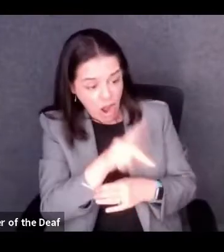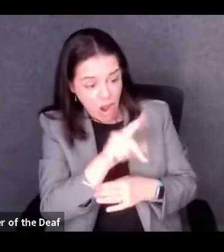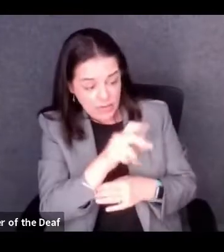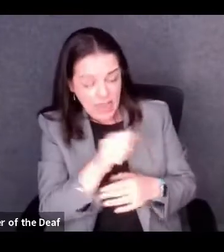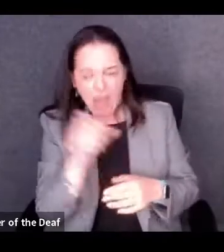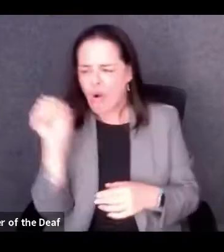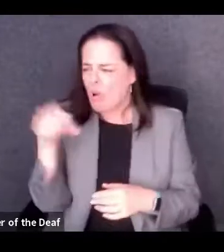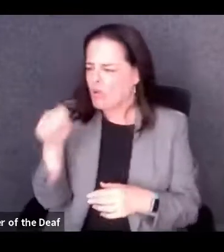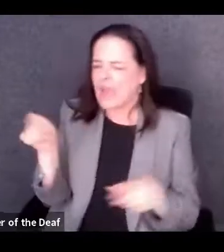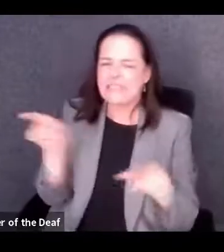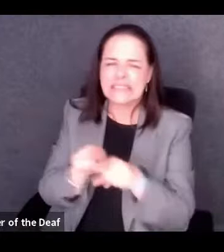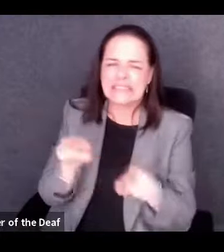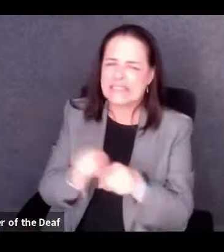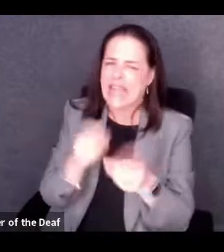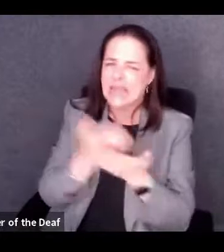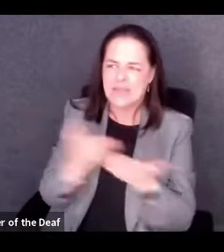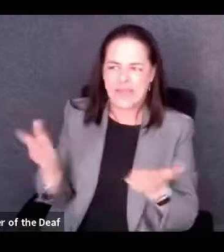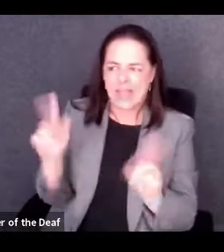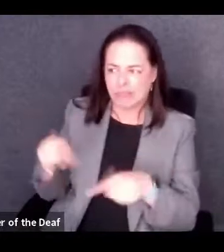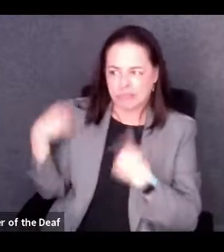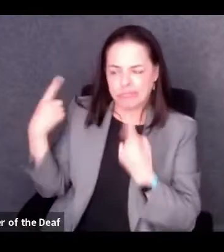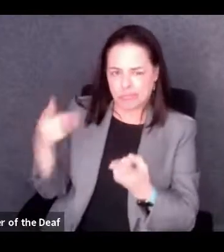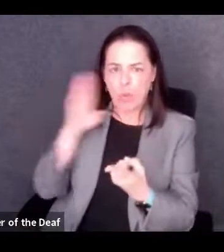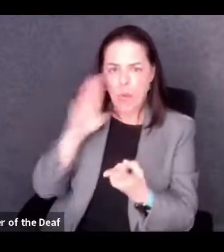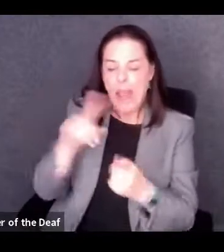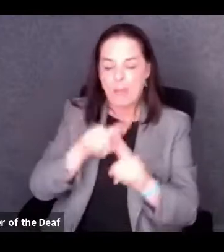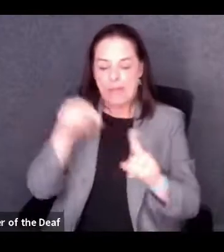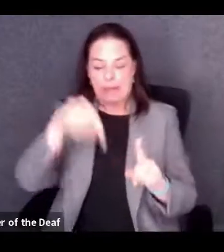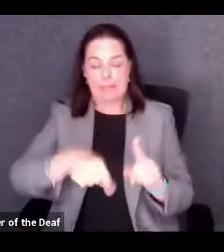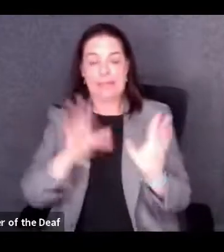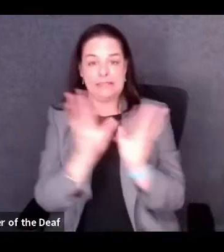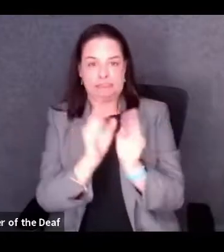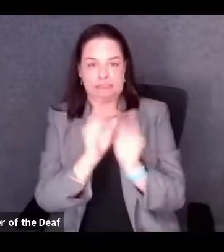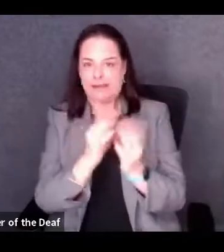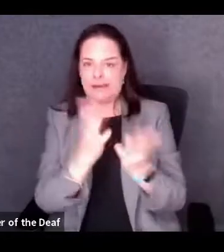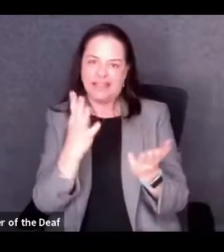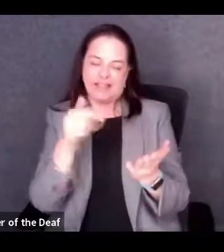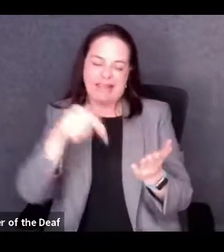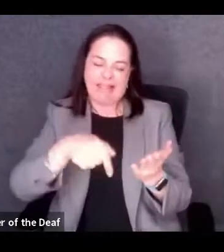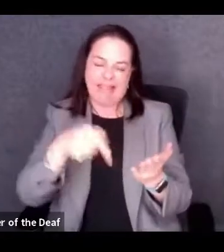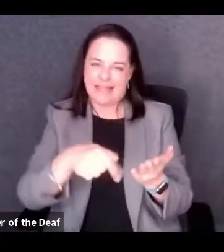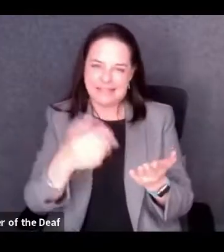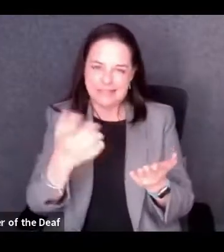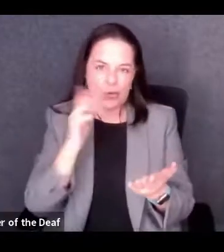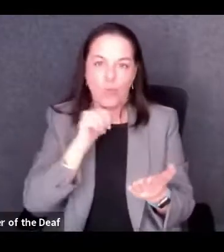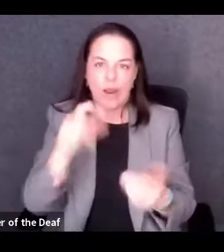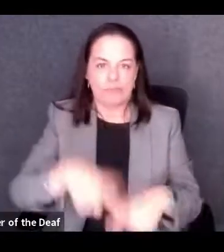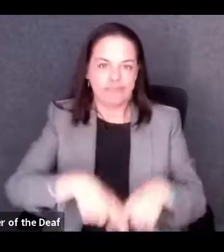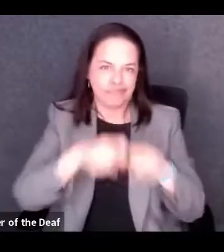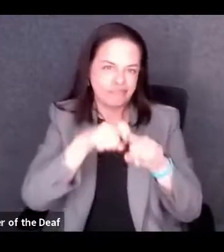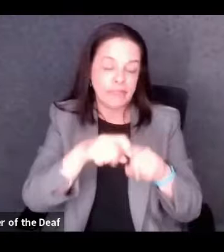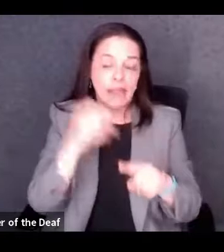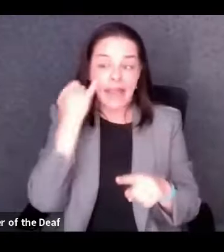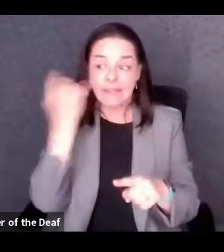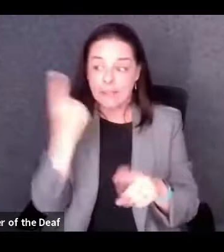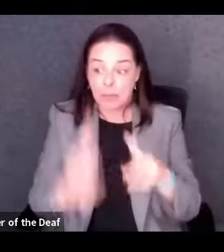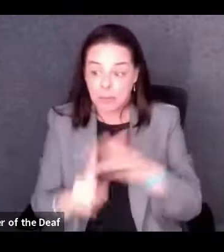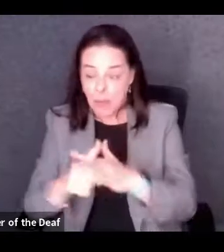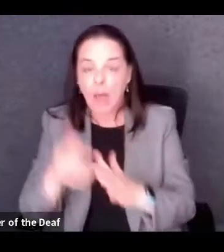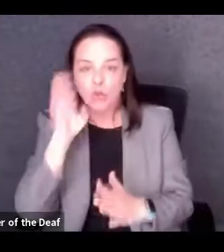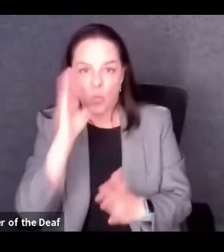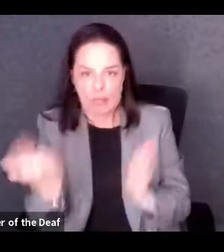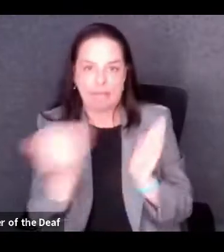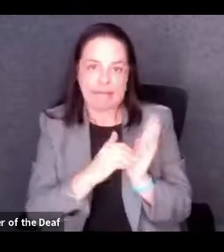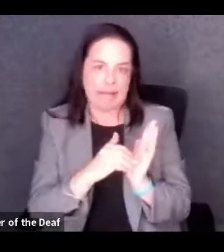we've been doing. It's just these routine briefings. And we'll have a briefing if we need to, if something else pops up as well. I do